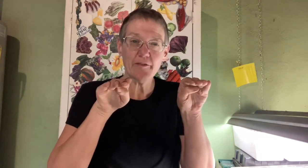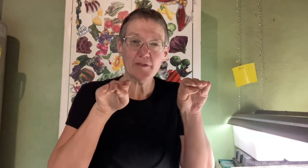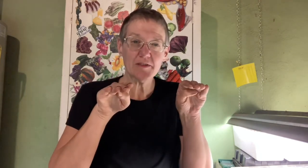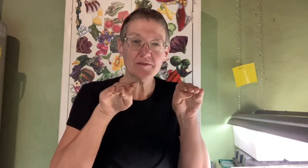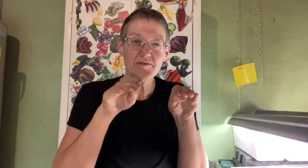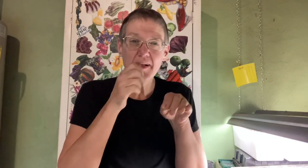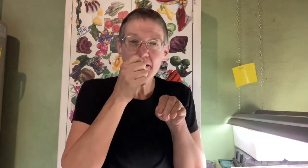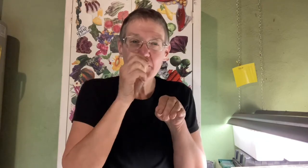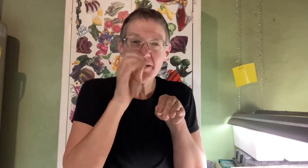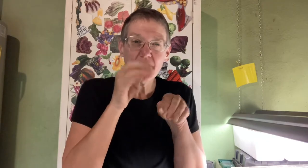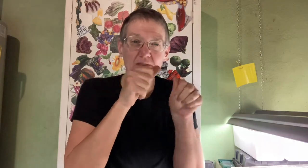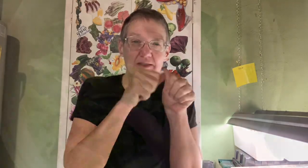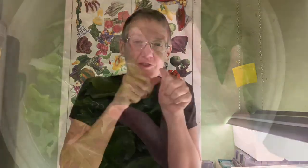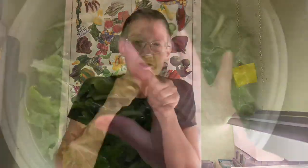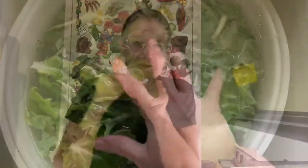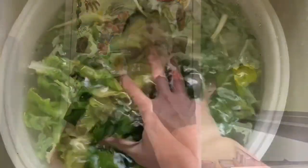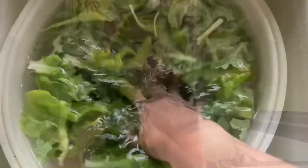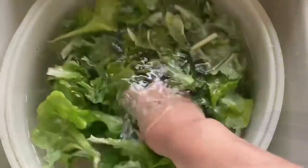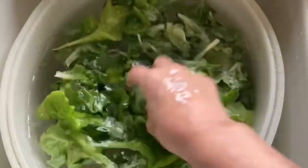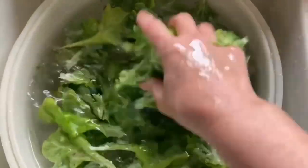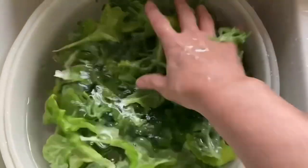that community shelf.